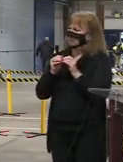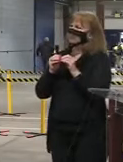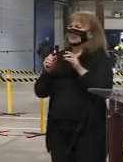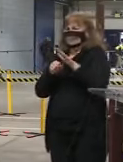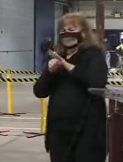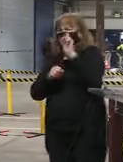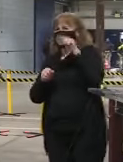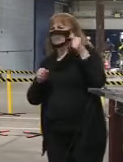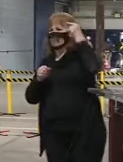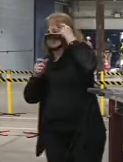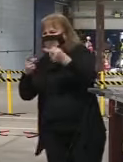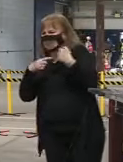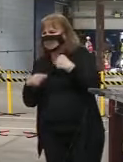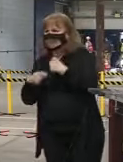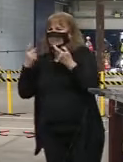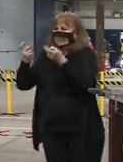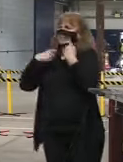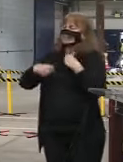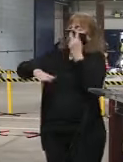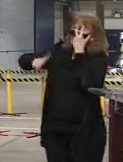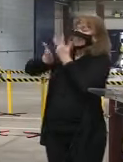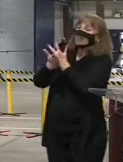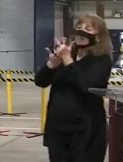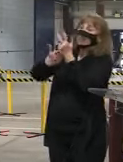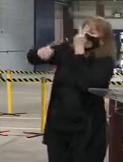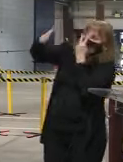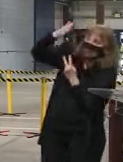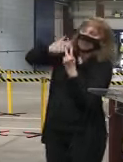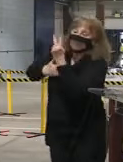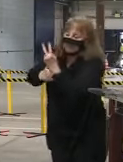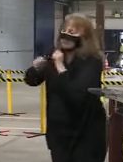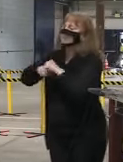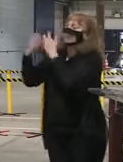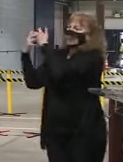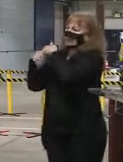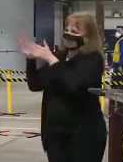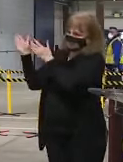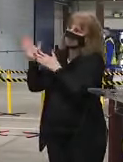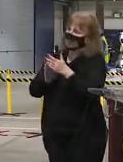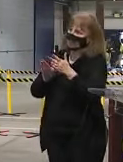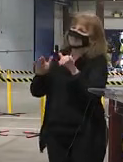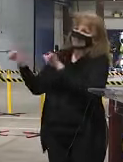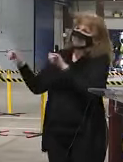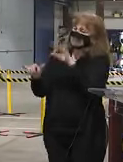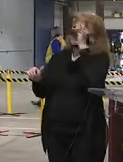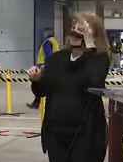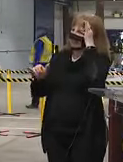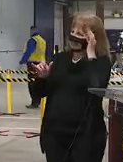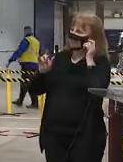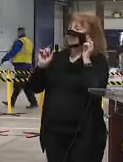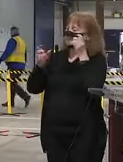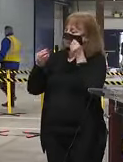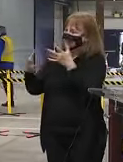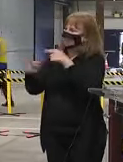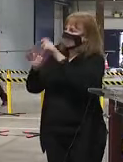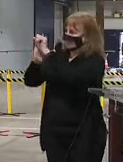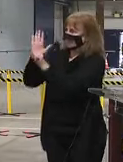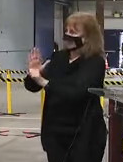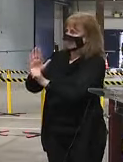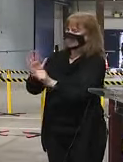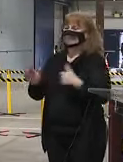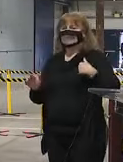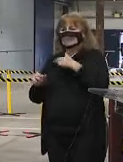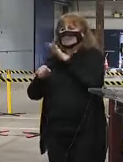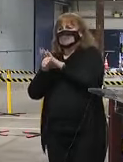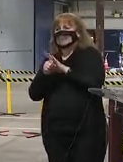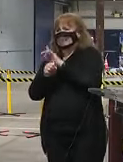and give us the same three-week look ahead that the federal government will be providing to states. We in local government welcome